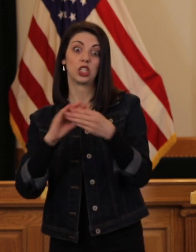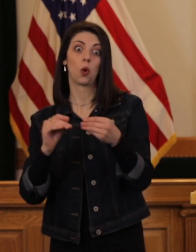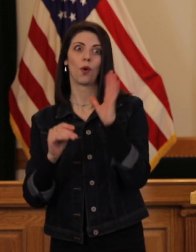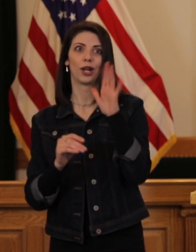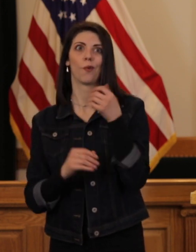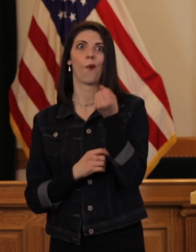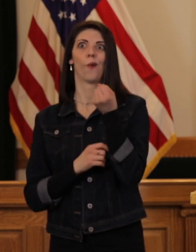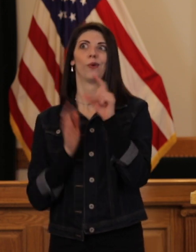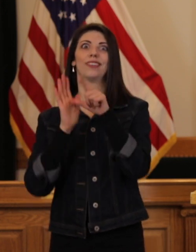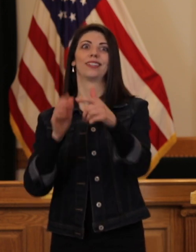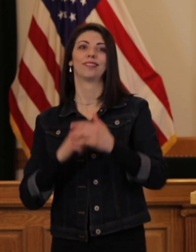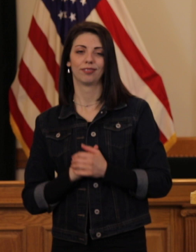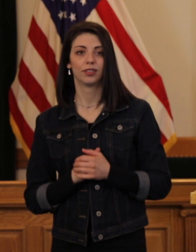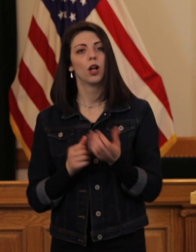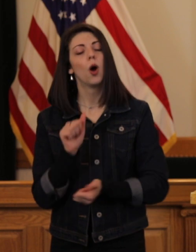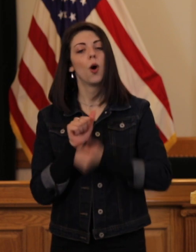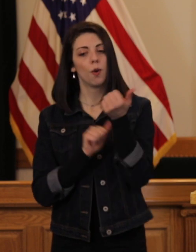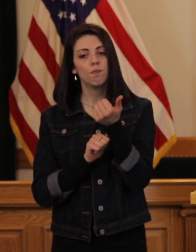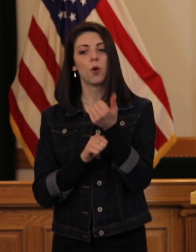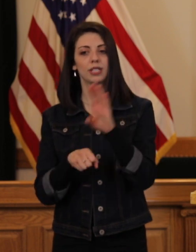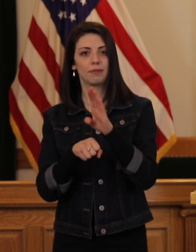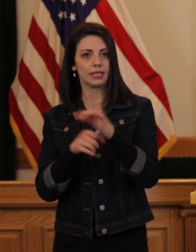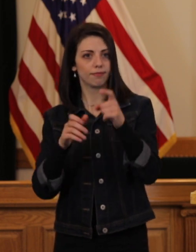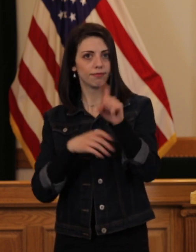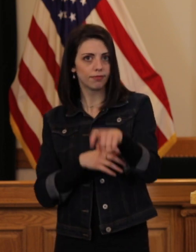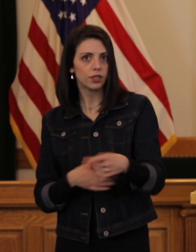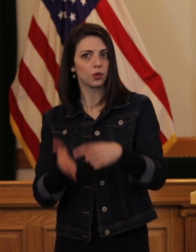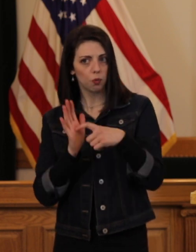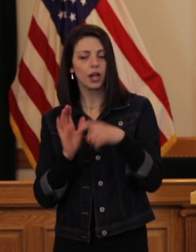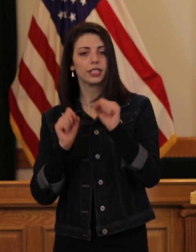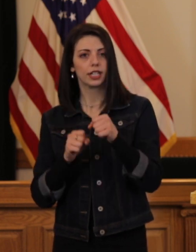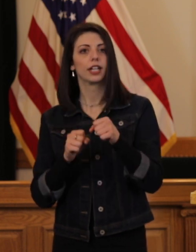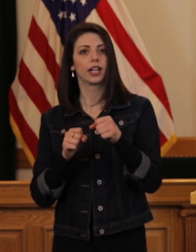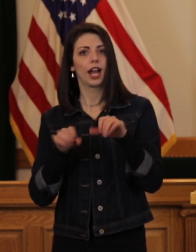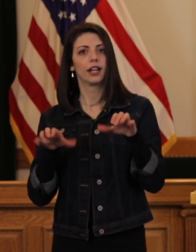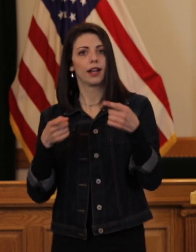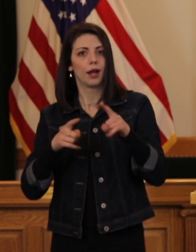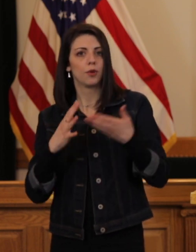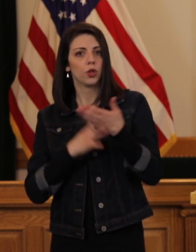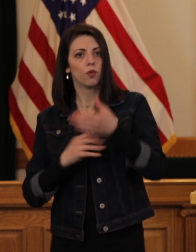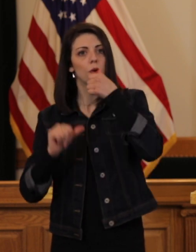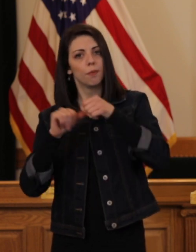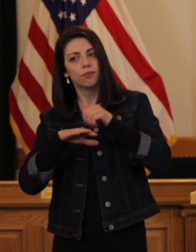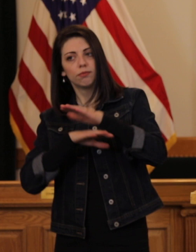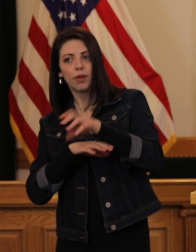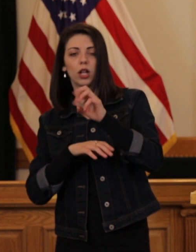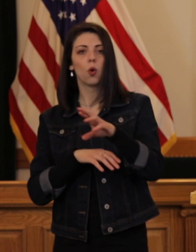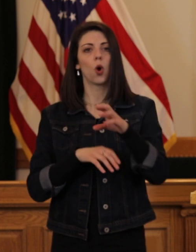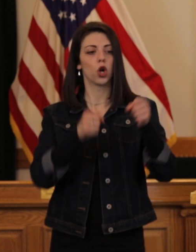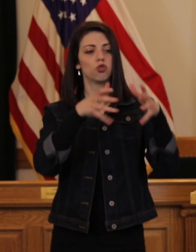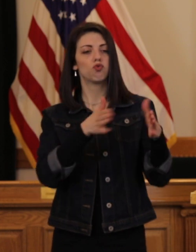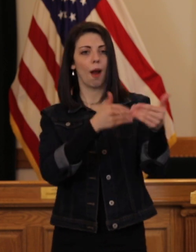other transactions can be accomplished through the mail or Dropbox. If you're unsure about a transaction or need help filling out a